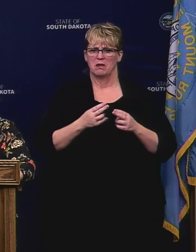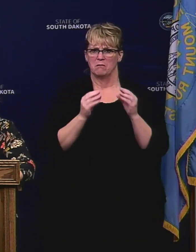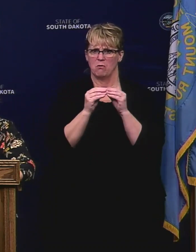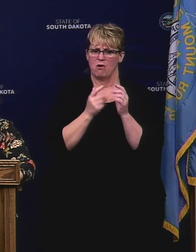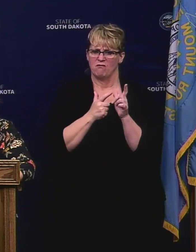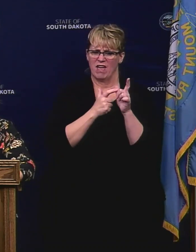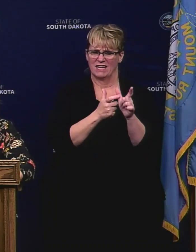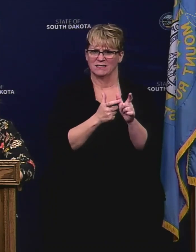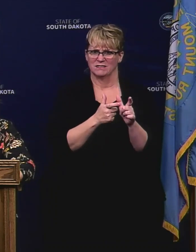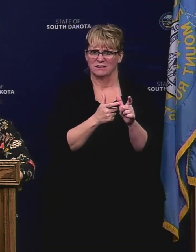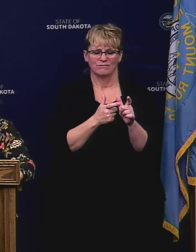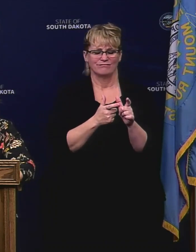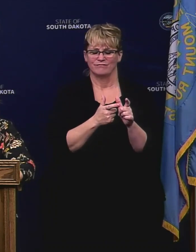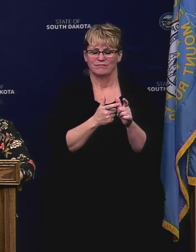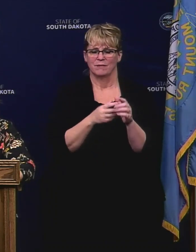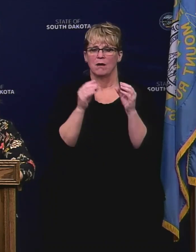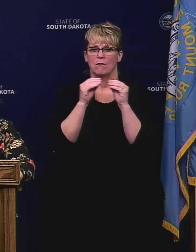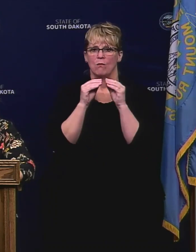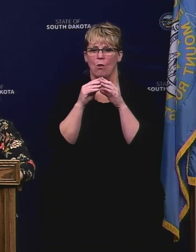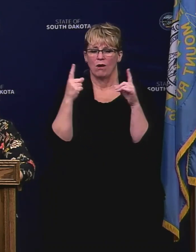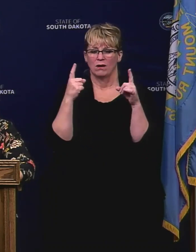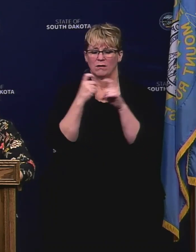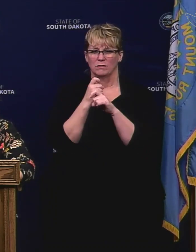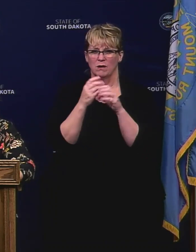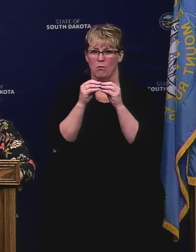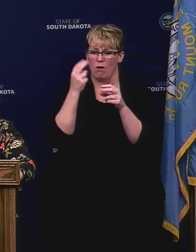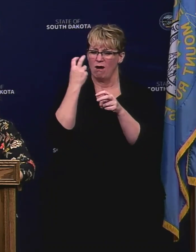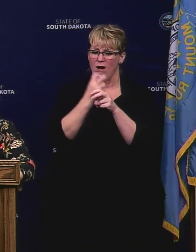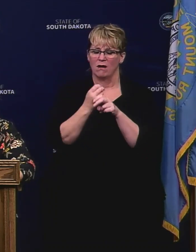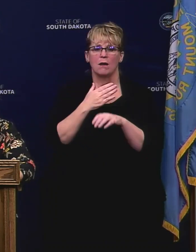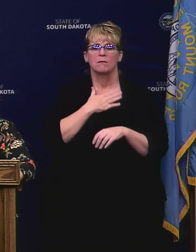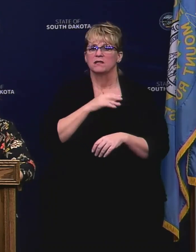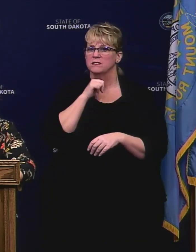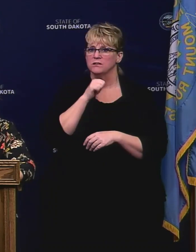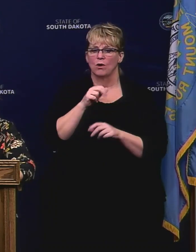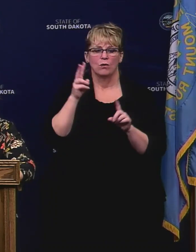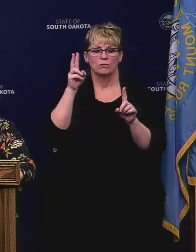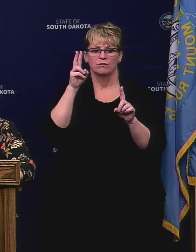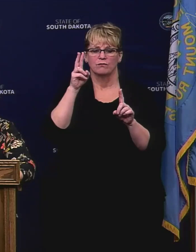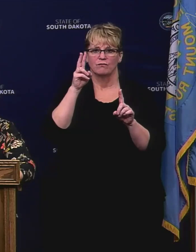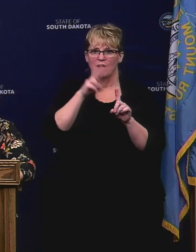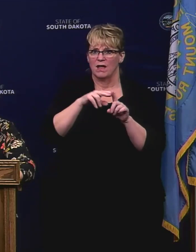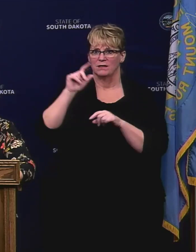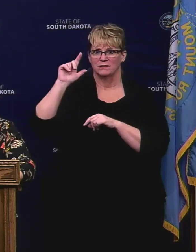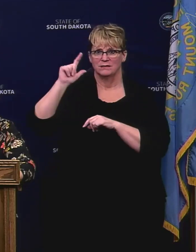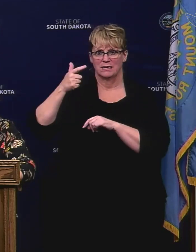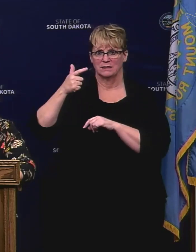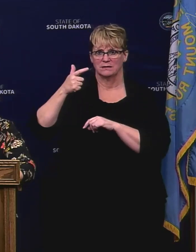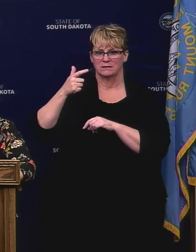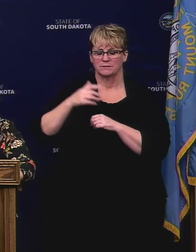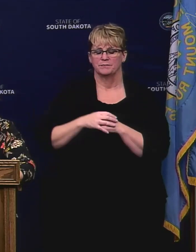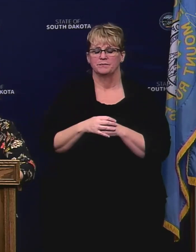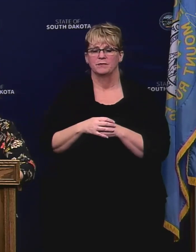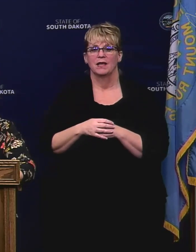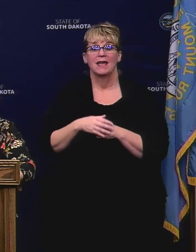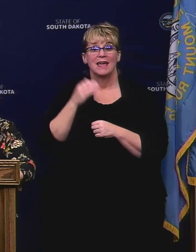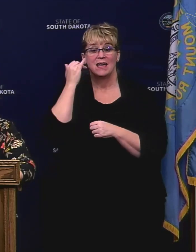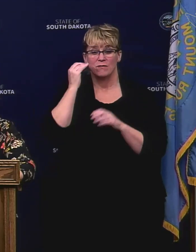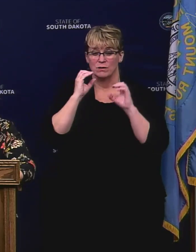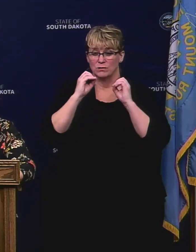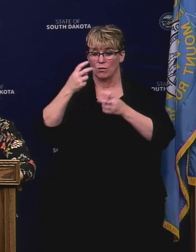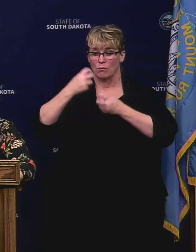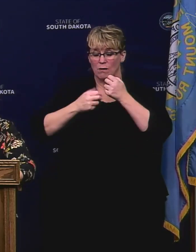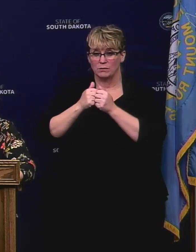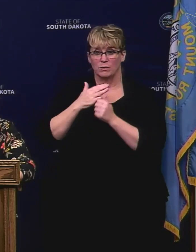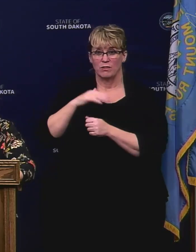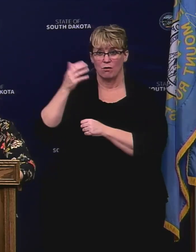top. It actually complicates things greatly, so please do not file a second claim if you've already done so once. If there are no issues with